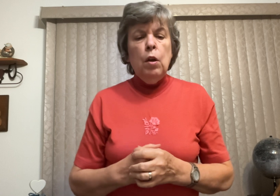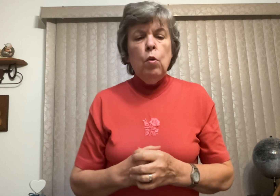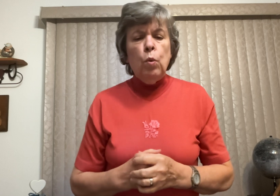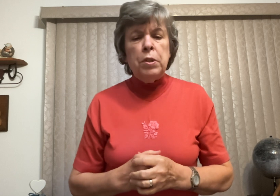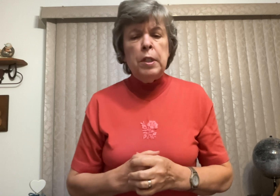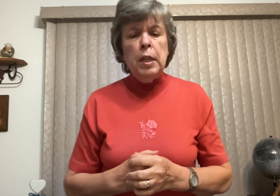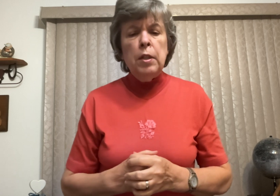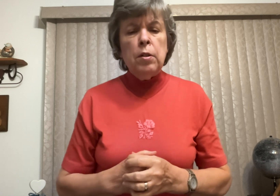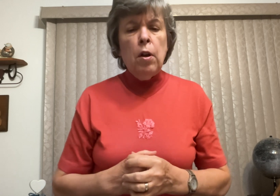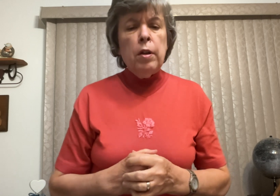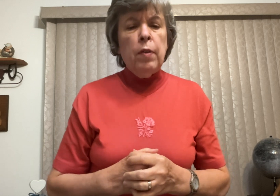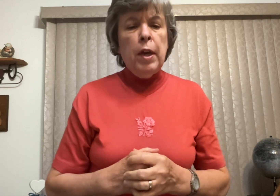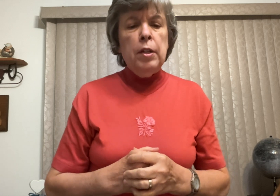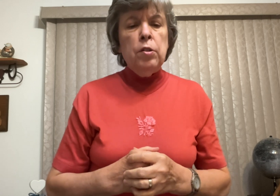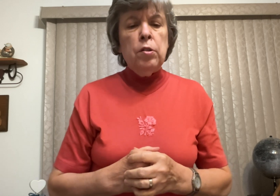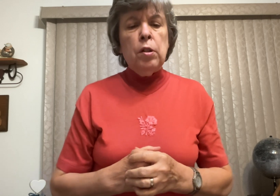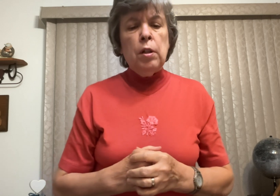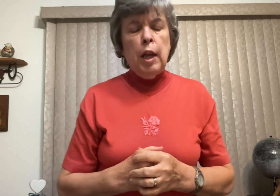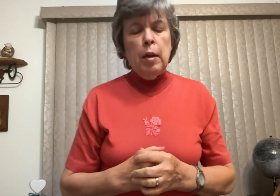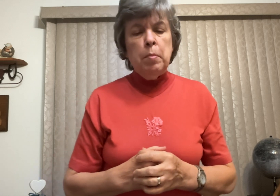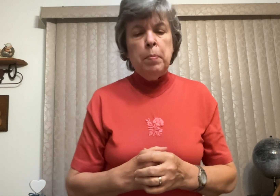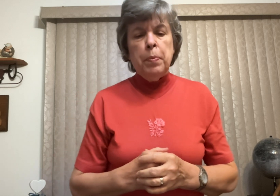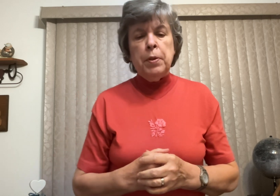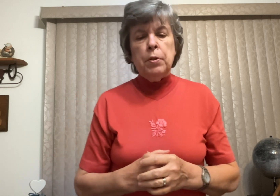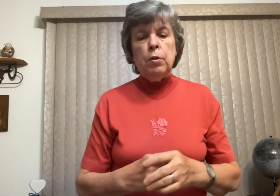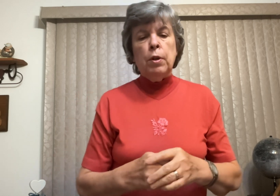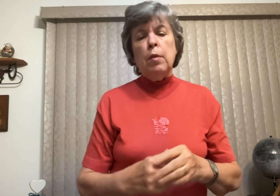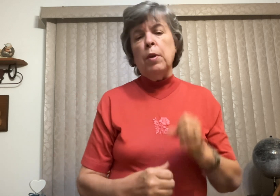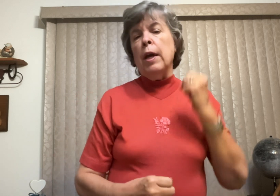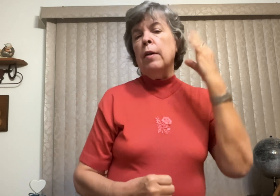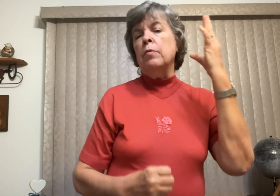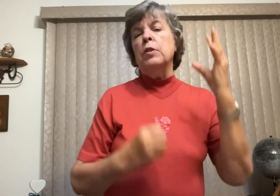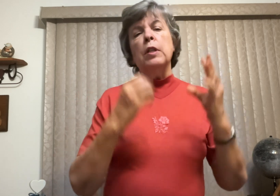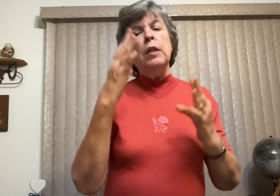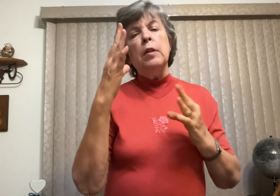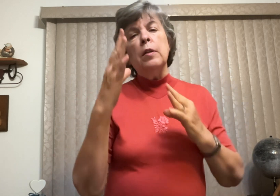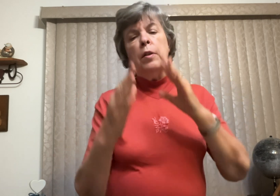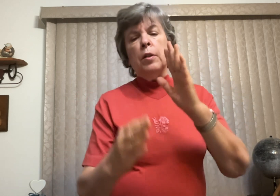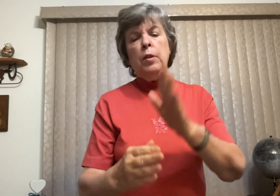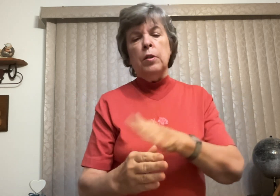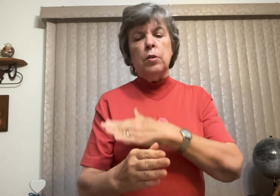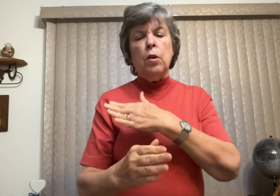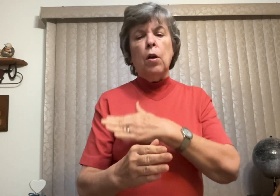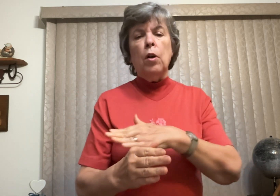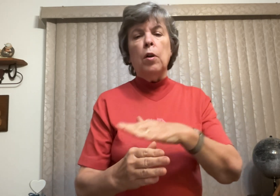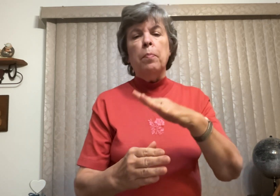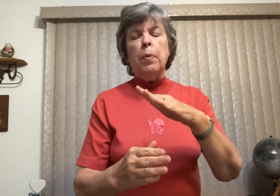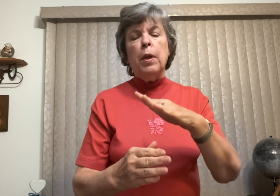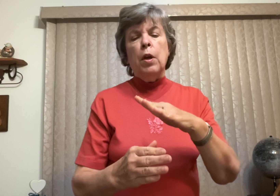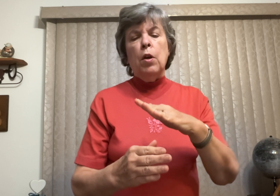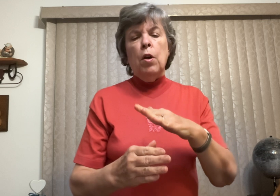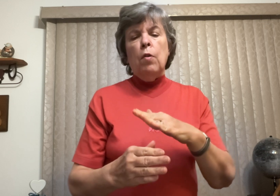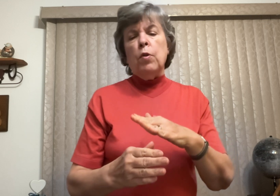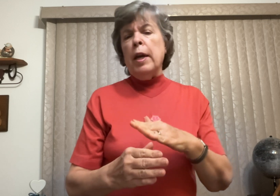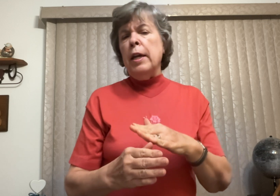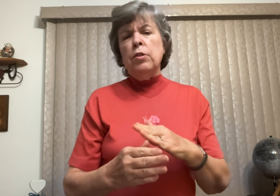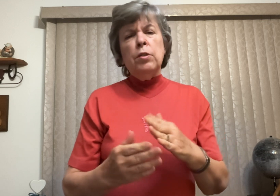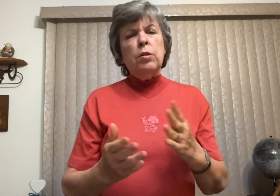We'll sing the song of ages to the Lamb. So again, we have sing the song. For ages, there are